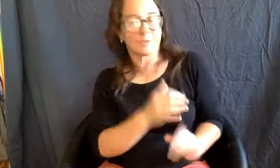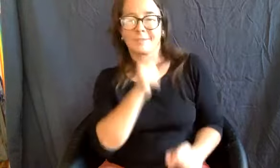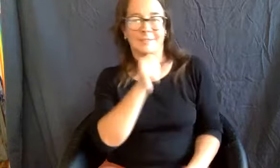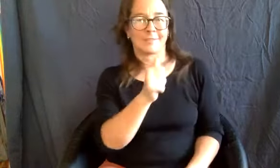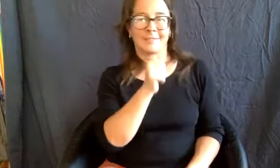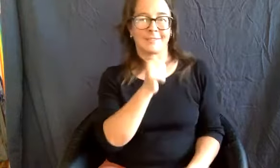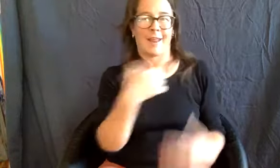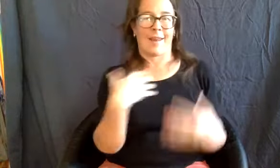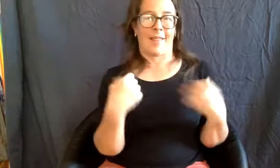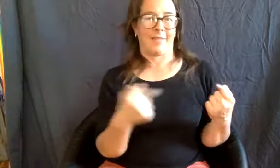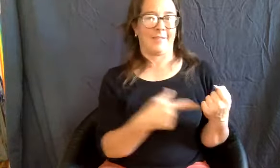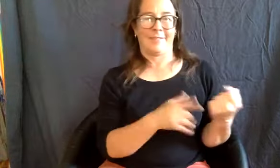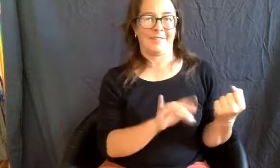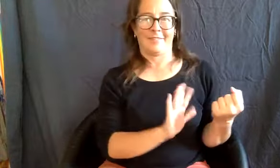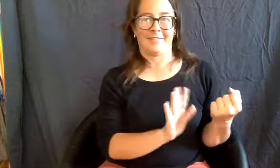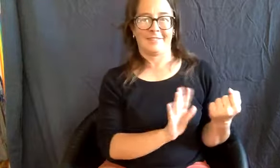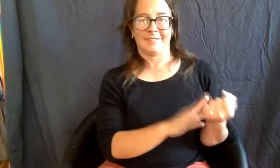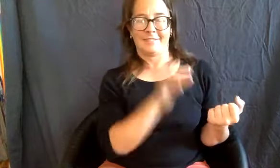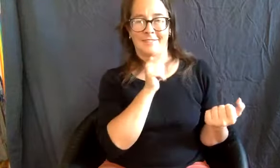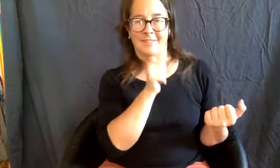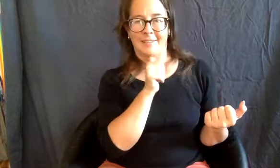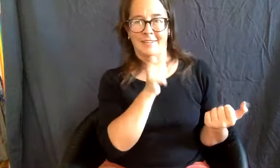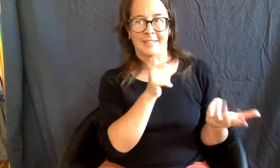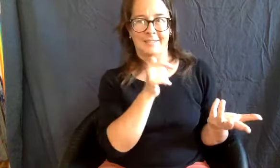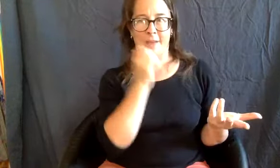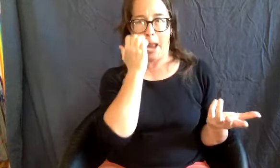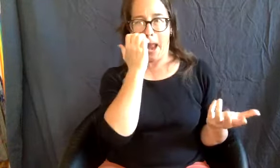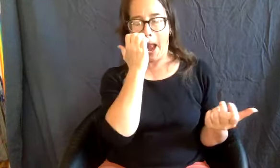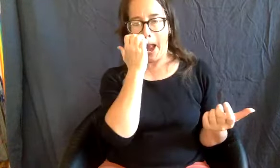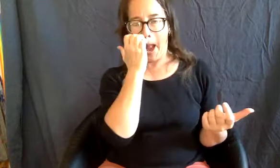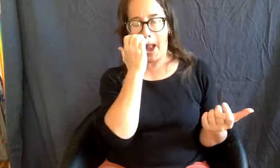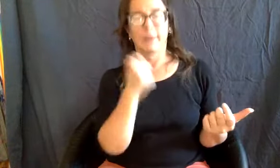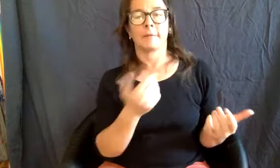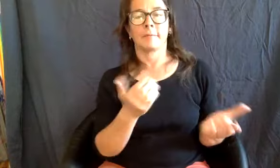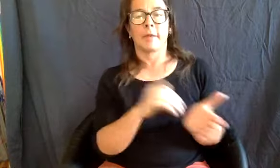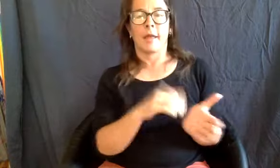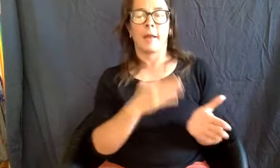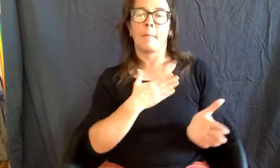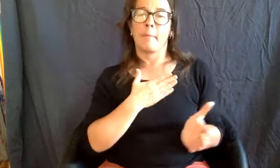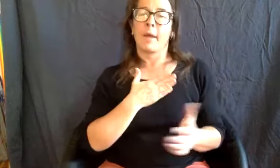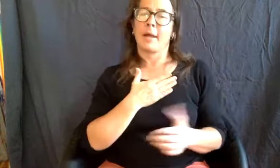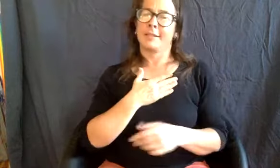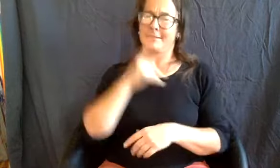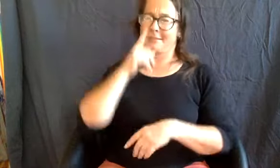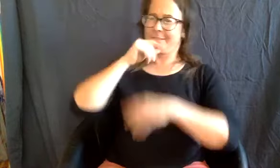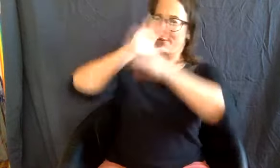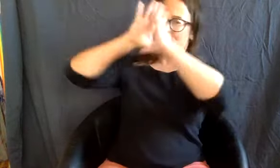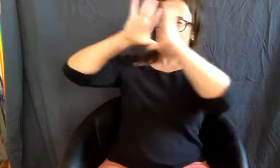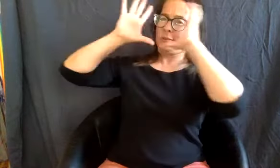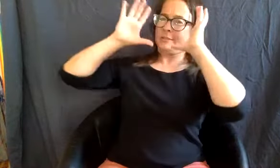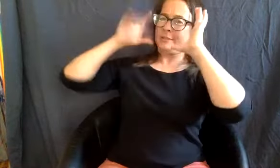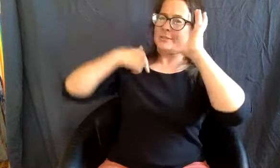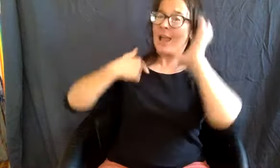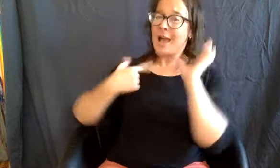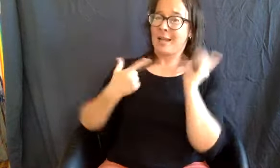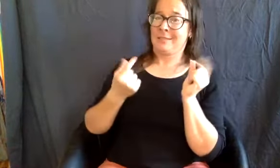out why or what I did or all of that garbage, then I can fix it. In reality, what I'm dealing with is I'm dealing